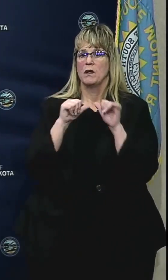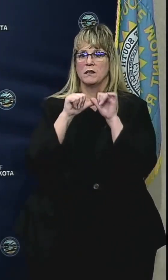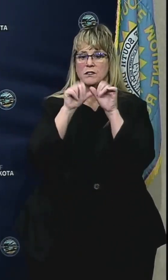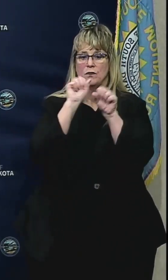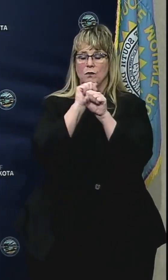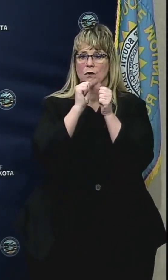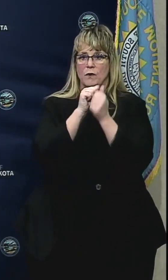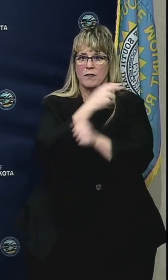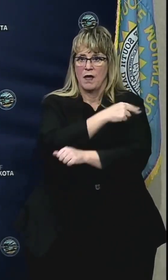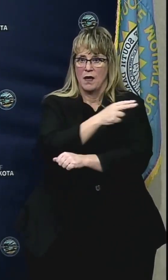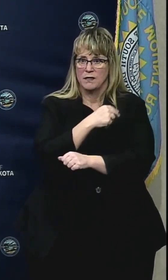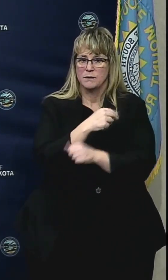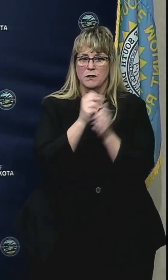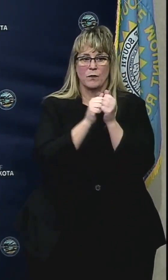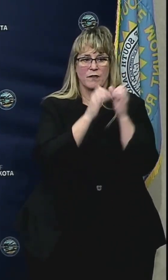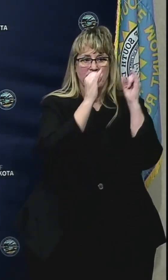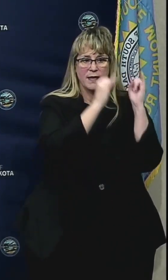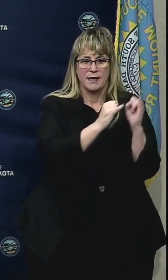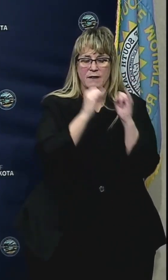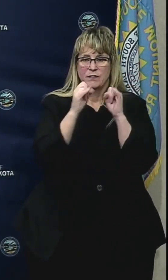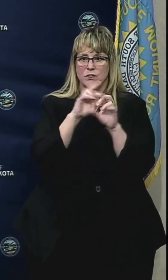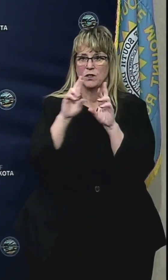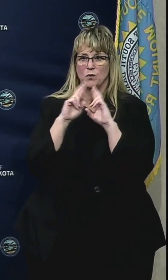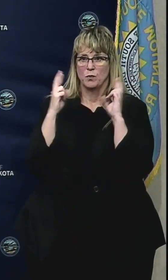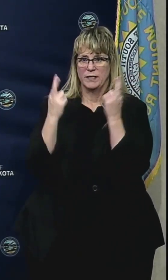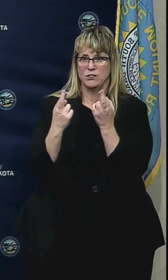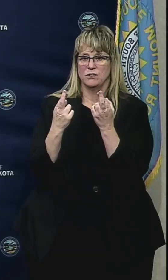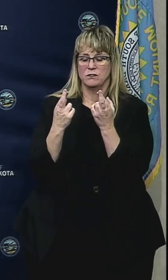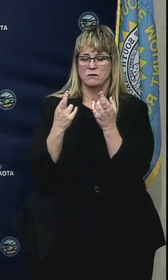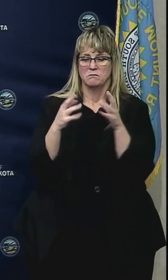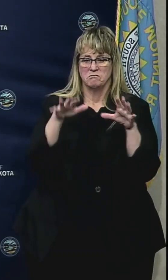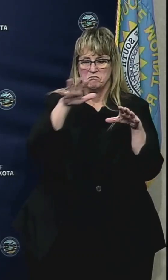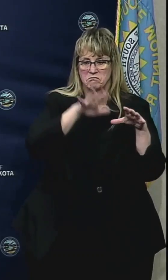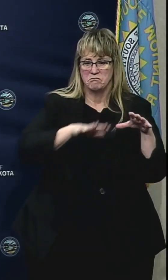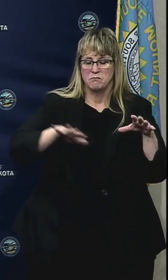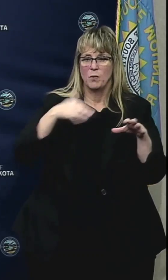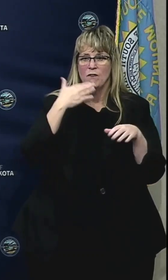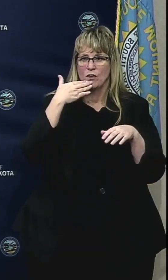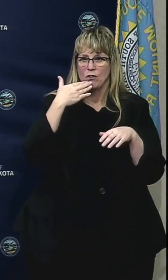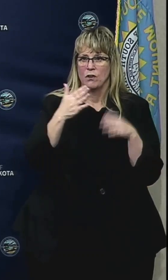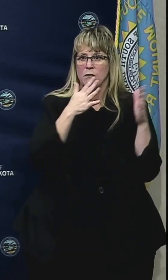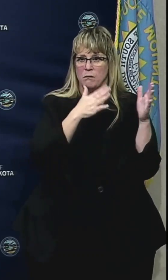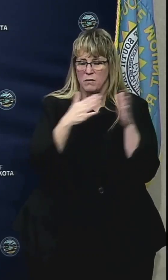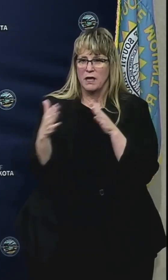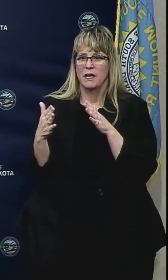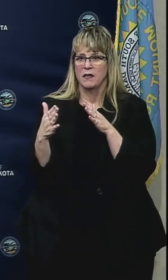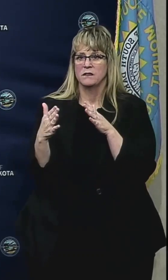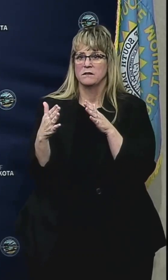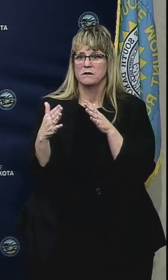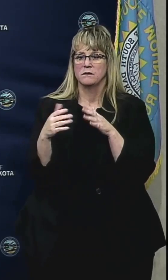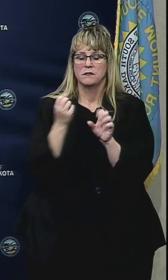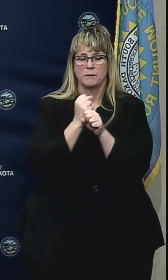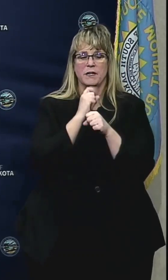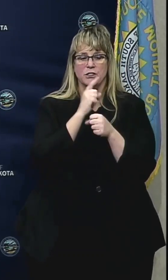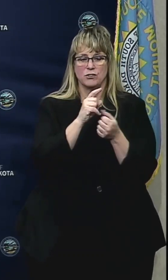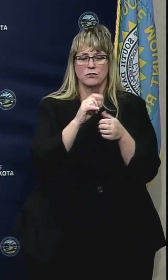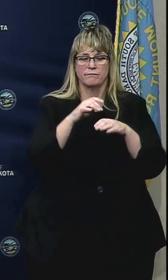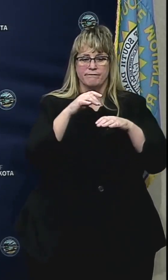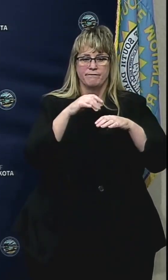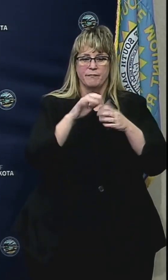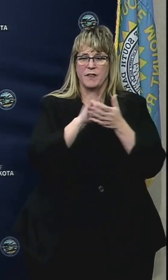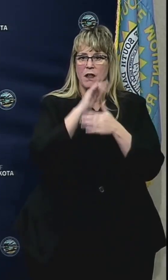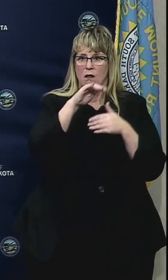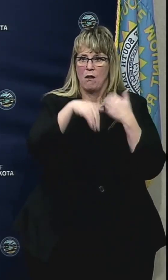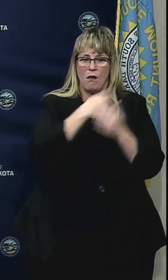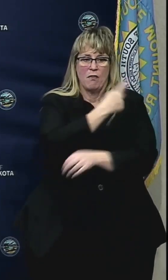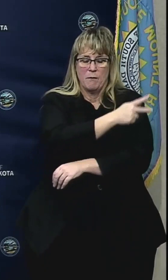with hospitals on an individual and regional basis so that we have a good plan to ensure that all patients